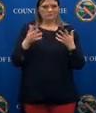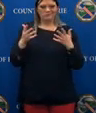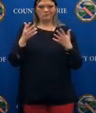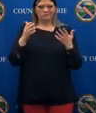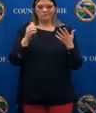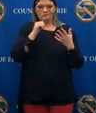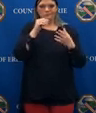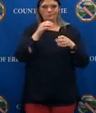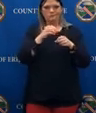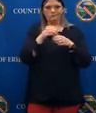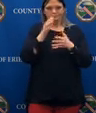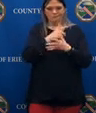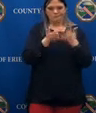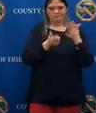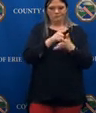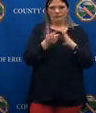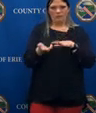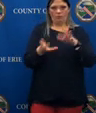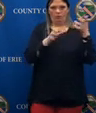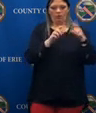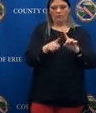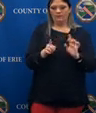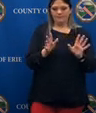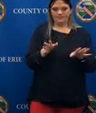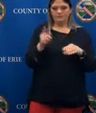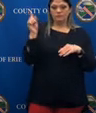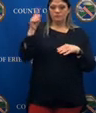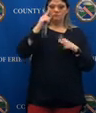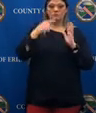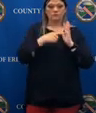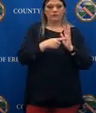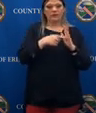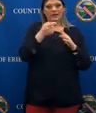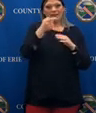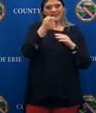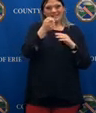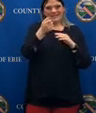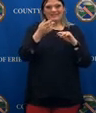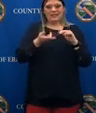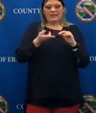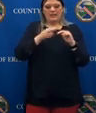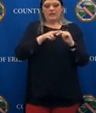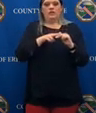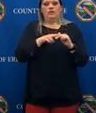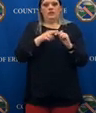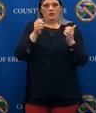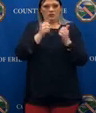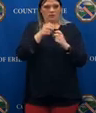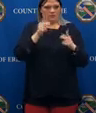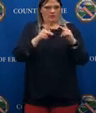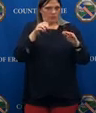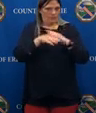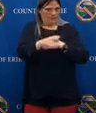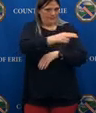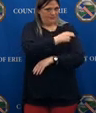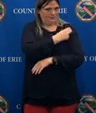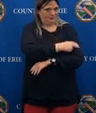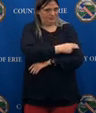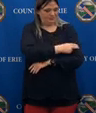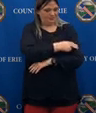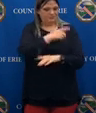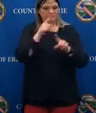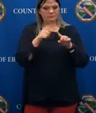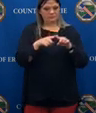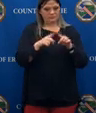but this shows that we have seen a slight increase with regards to hospitalization, but